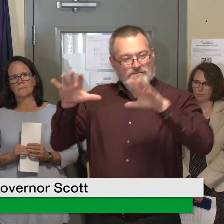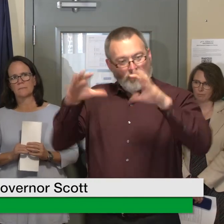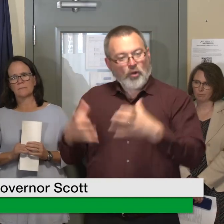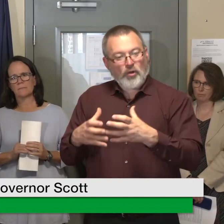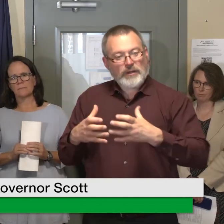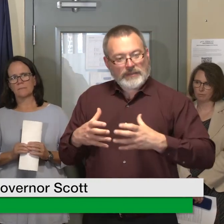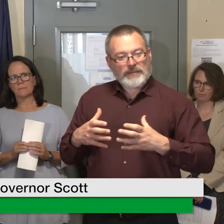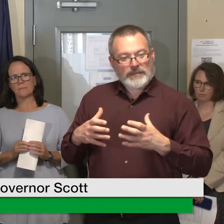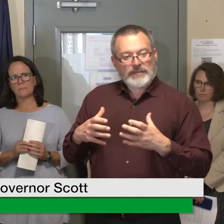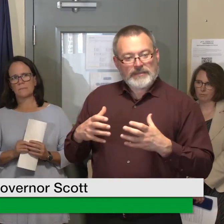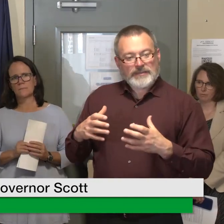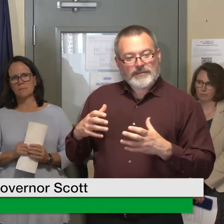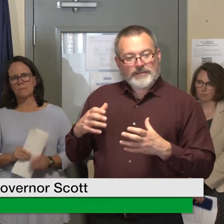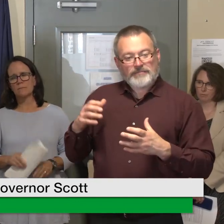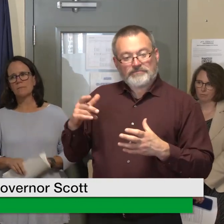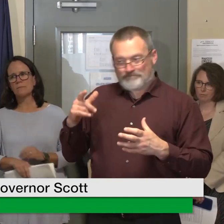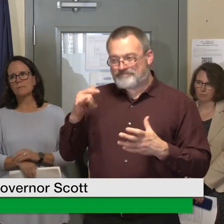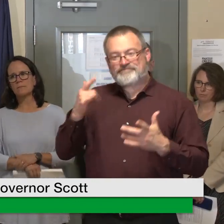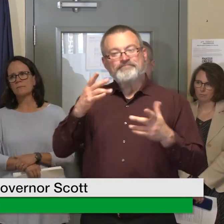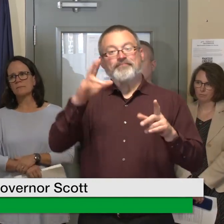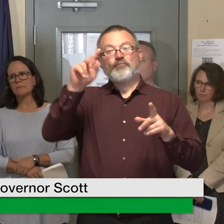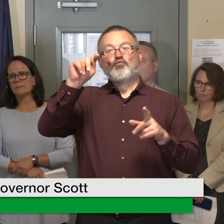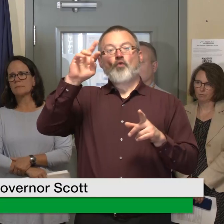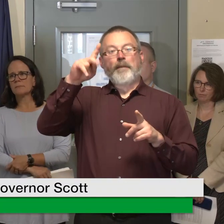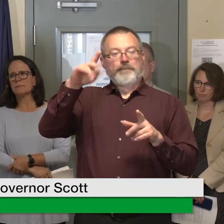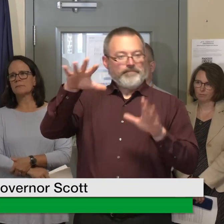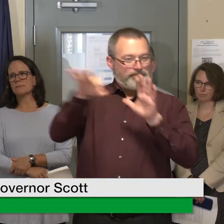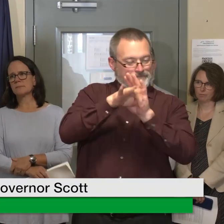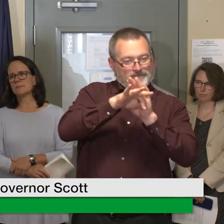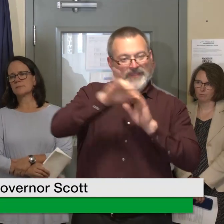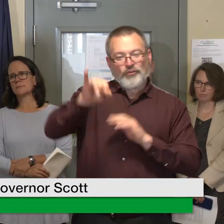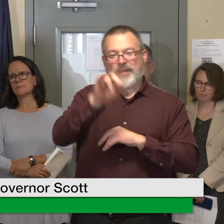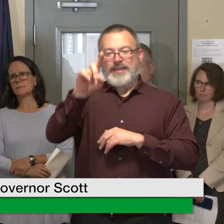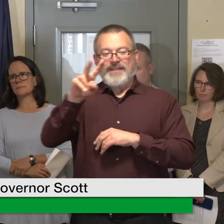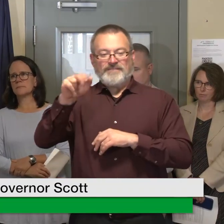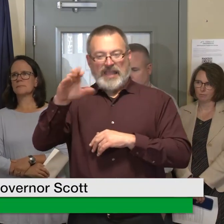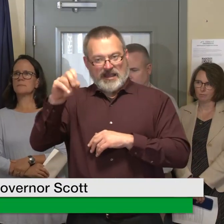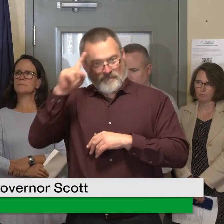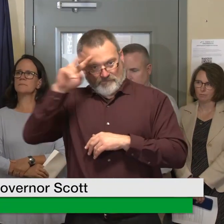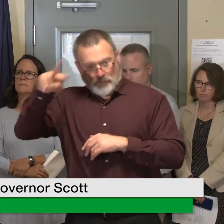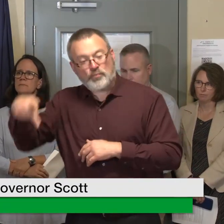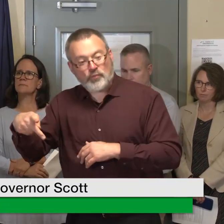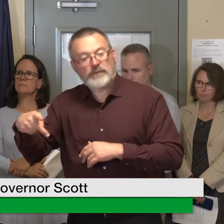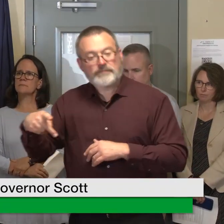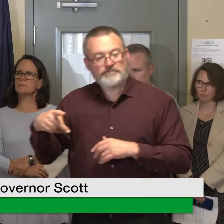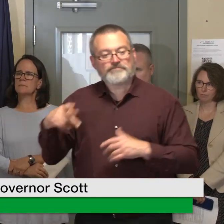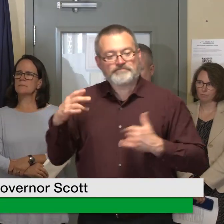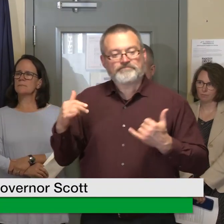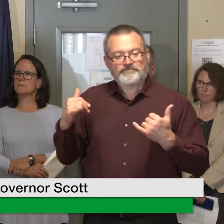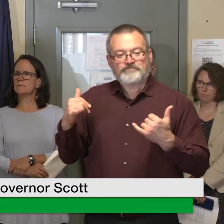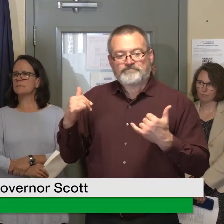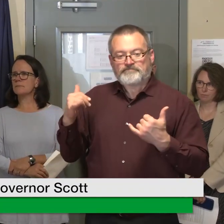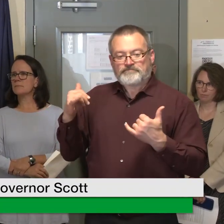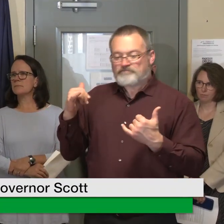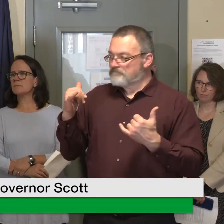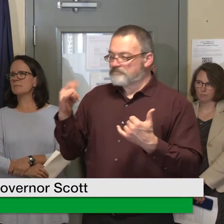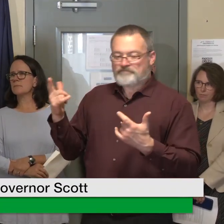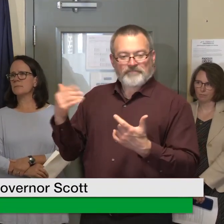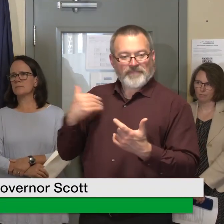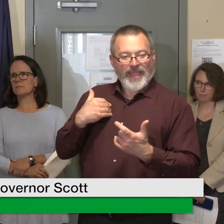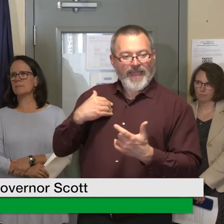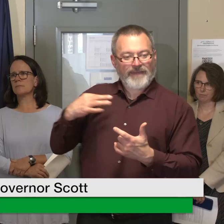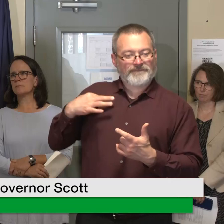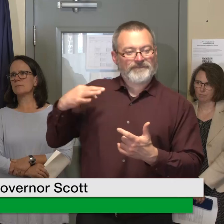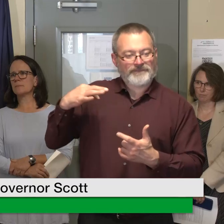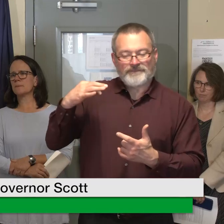J.D. Vance, but then also this unity effort that they seem to be going to and bringing in the former ambassador, which you endorsed at one point. Yeah, well, I'm hoping